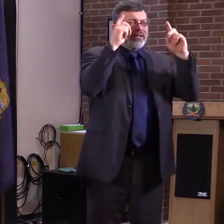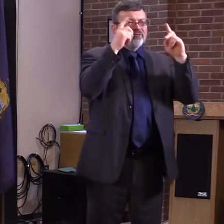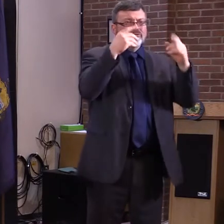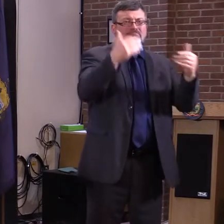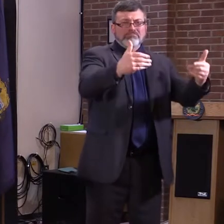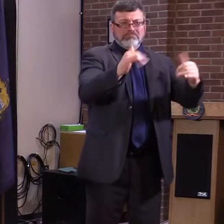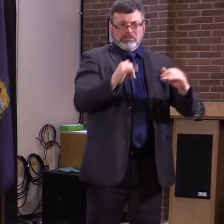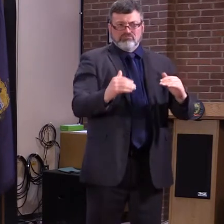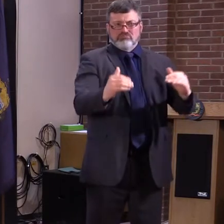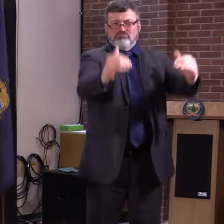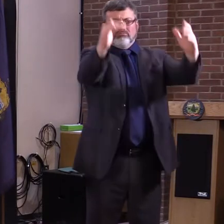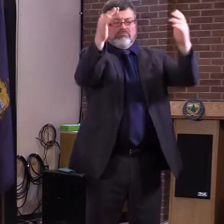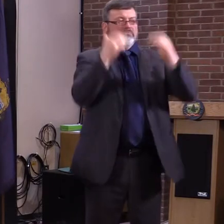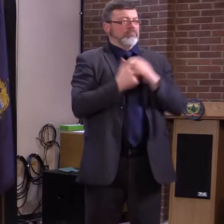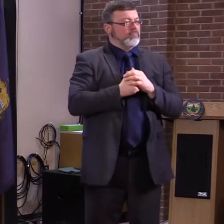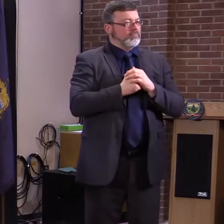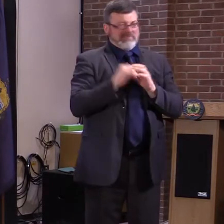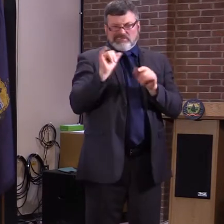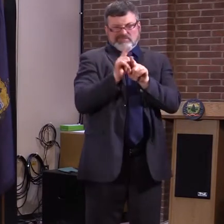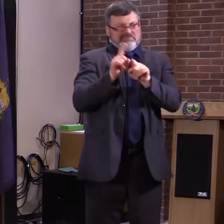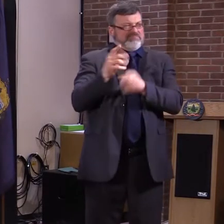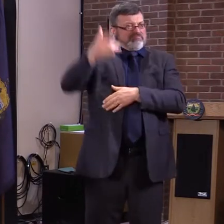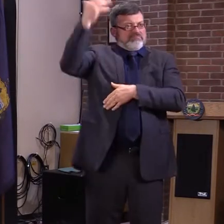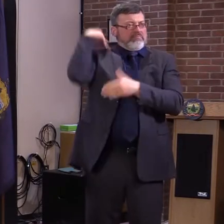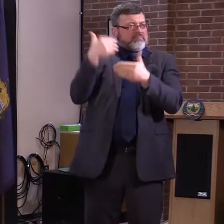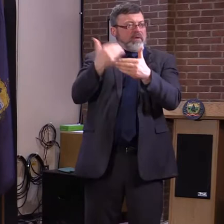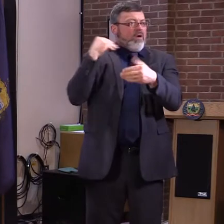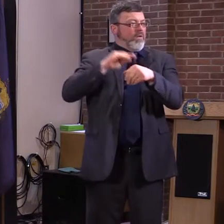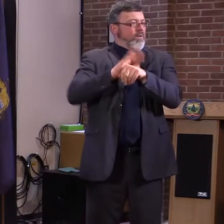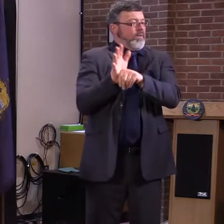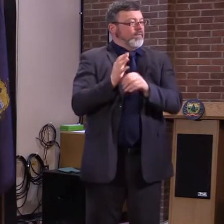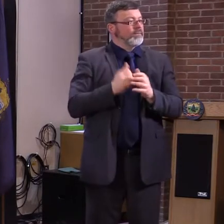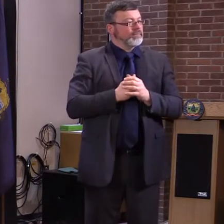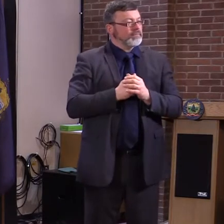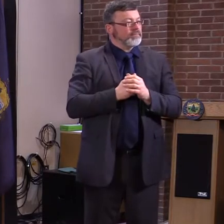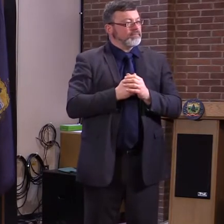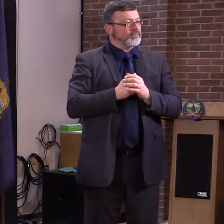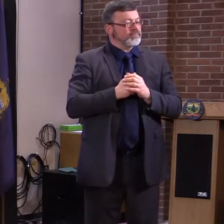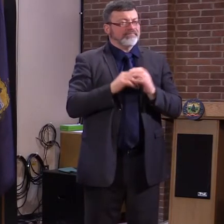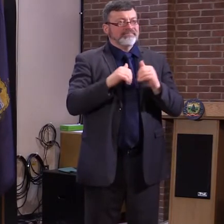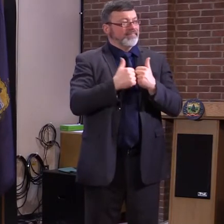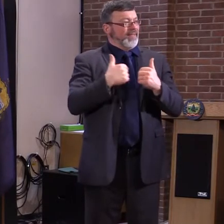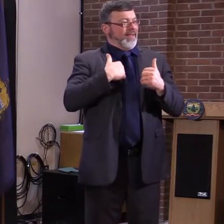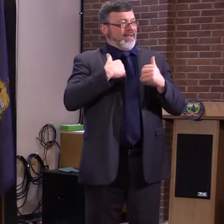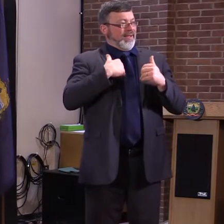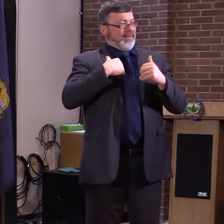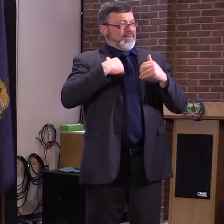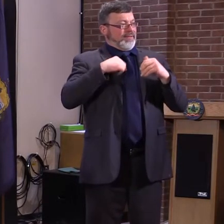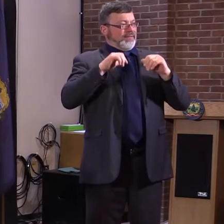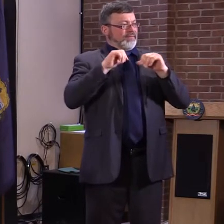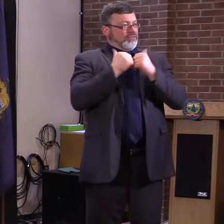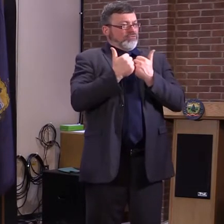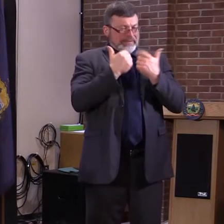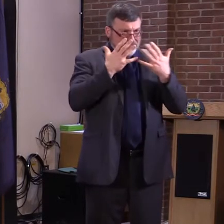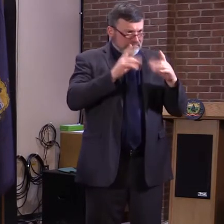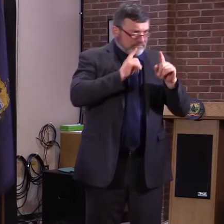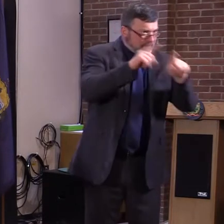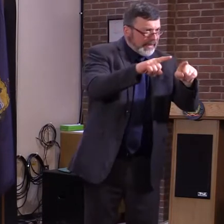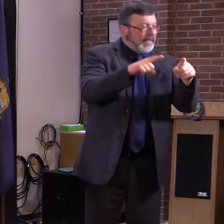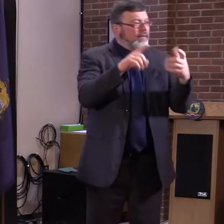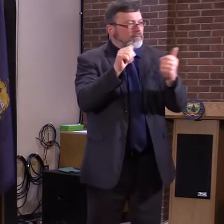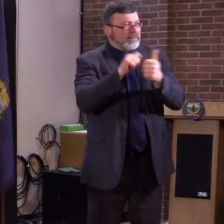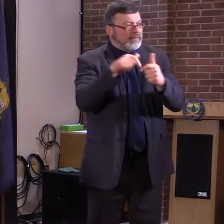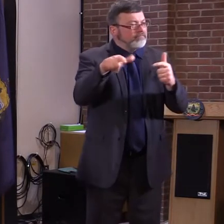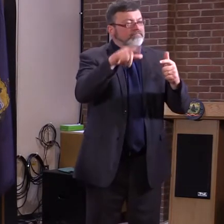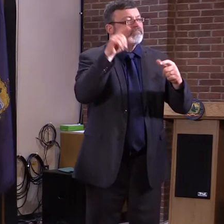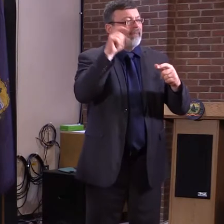In a response that we continue related to COVID, we need to balance the COVID and non-COVID health